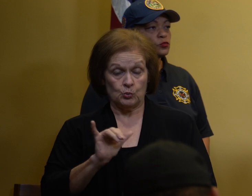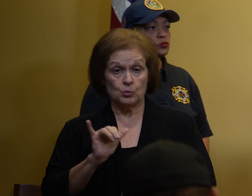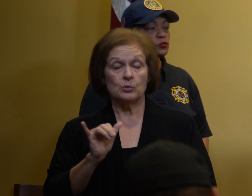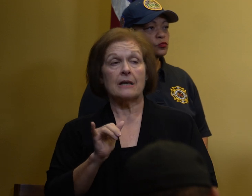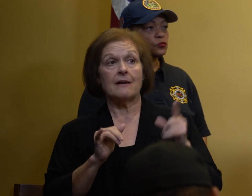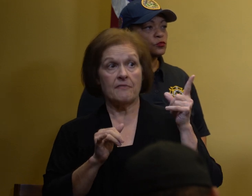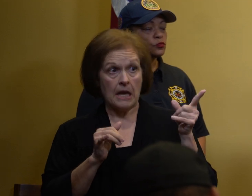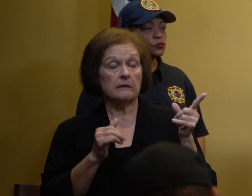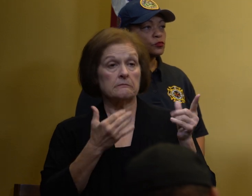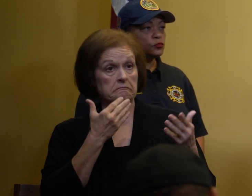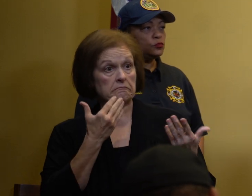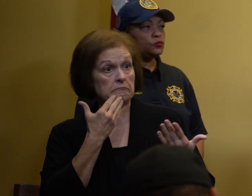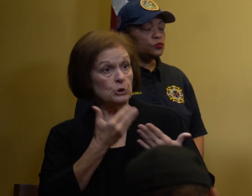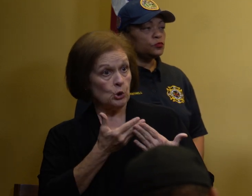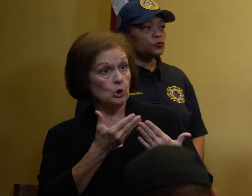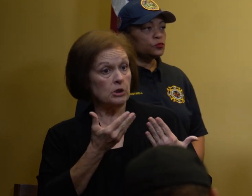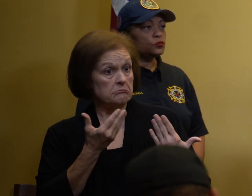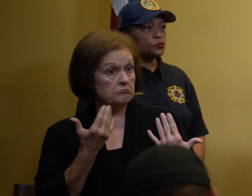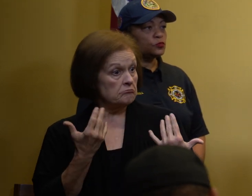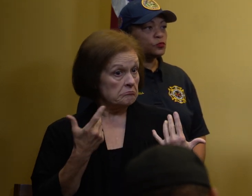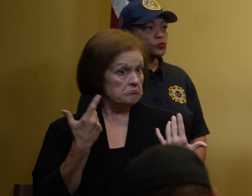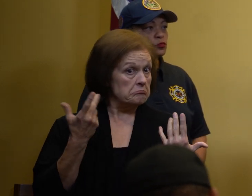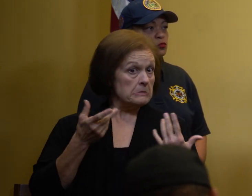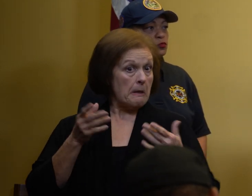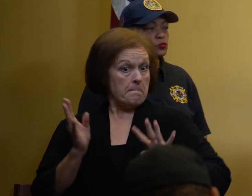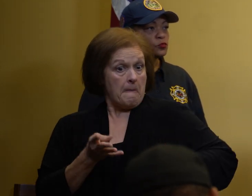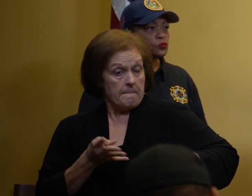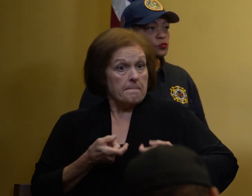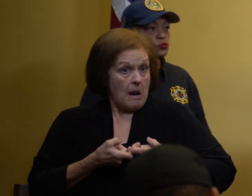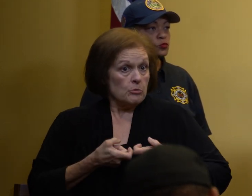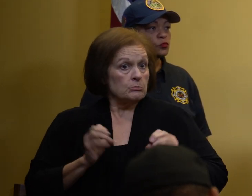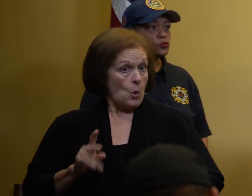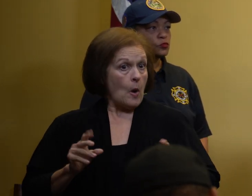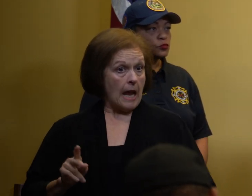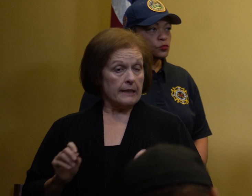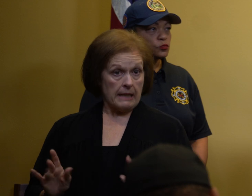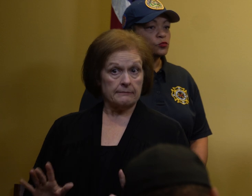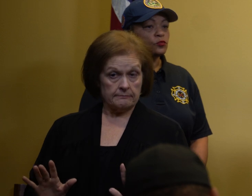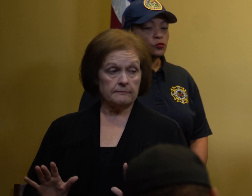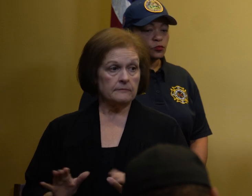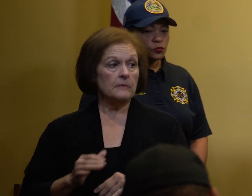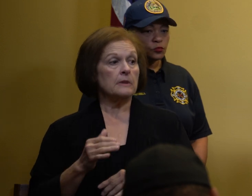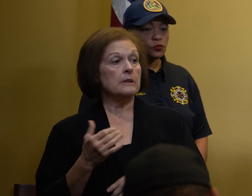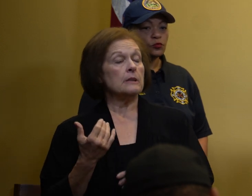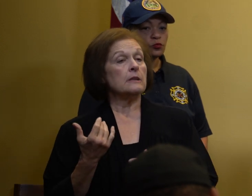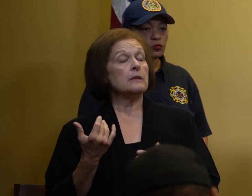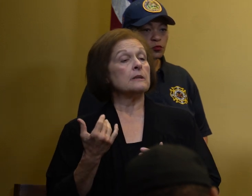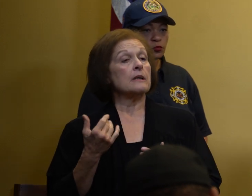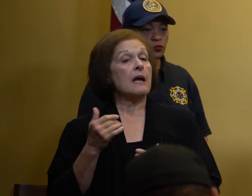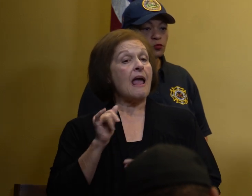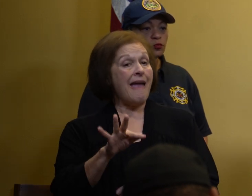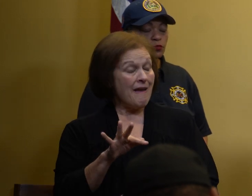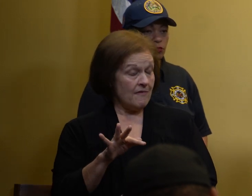you know they're in a good situation with pumps and power. But just expectation-wise, realize that certain times, if